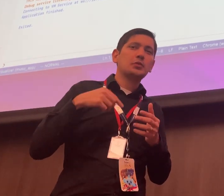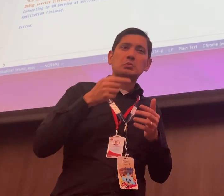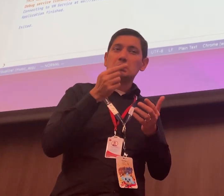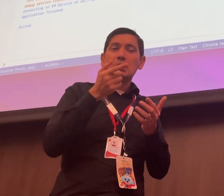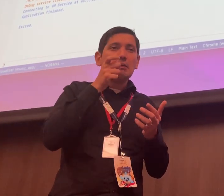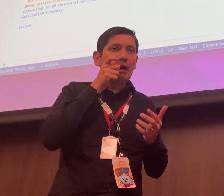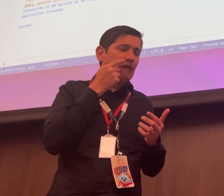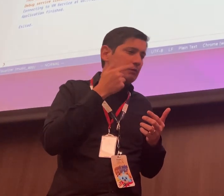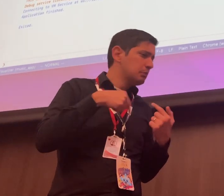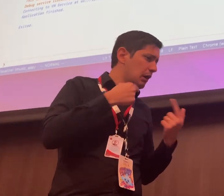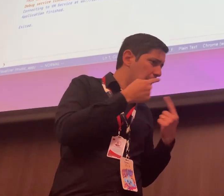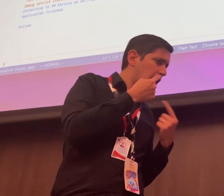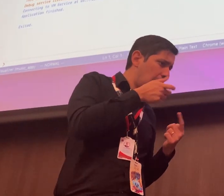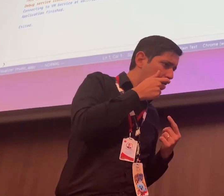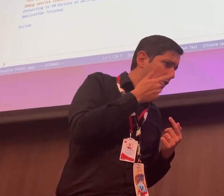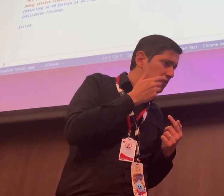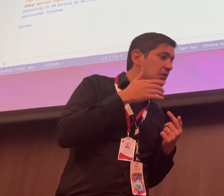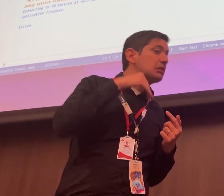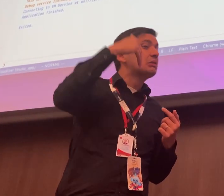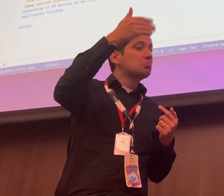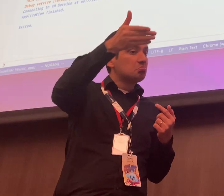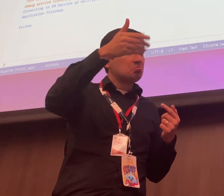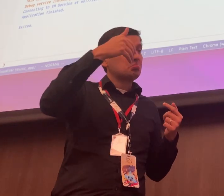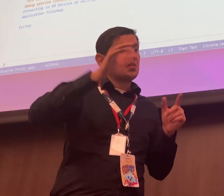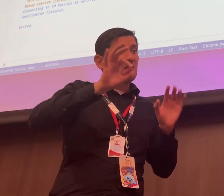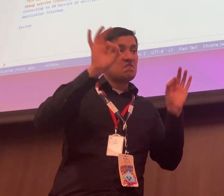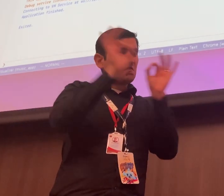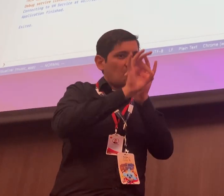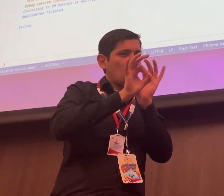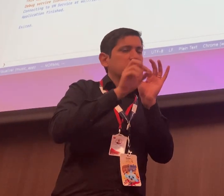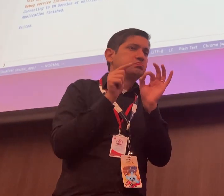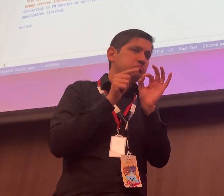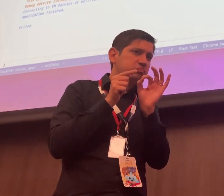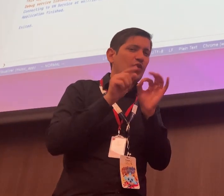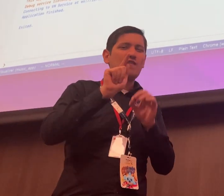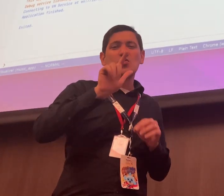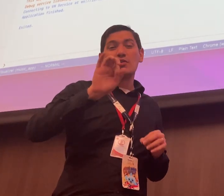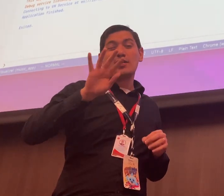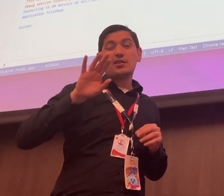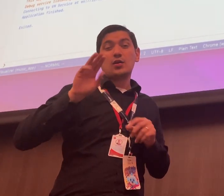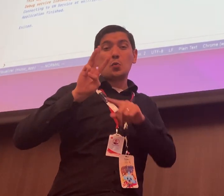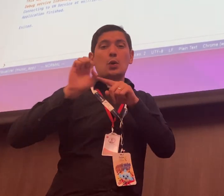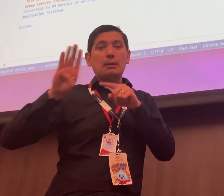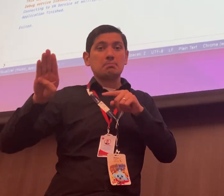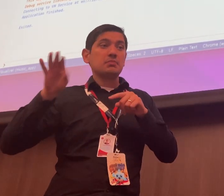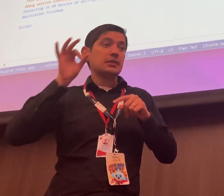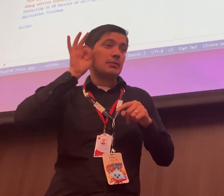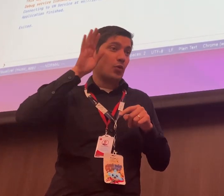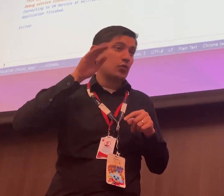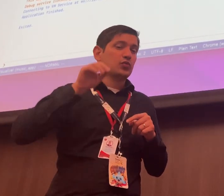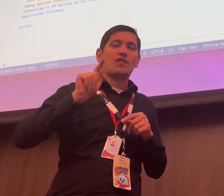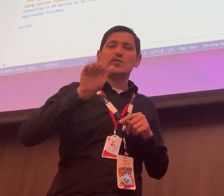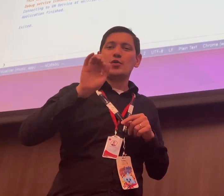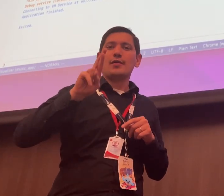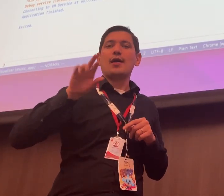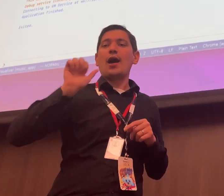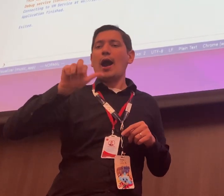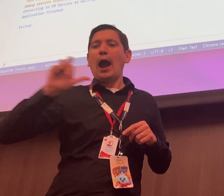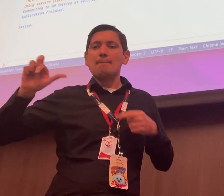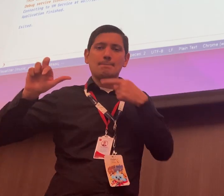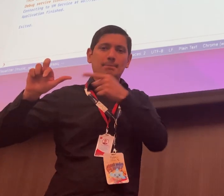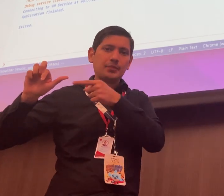that out, but we're really focused on, like I said, making Flutter Web run your Flutter apps on the